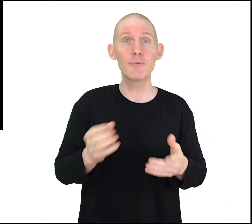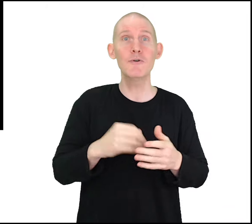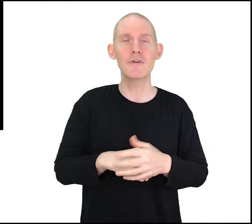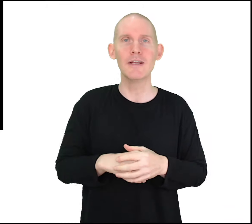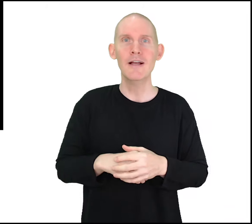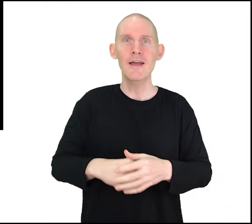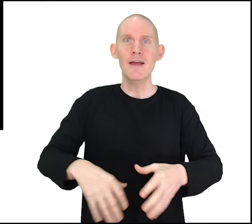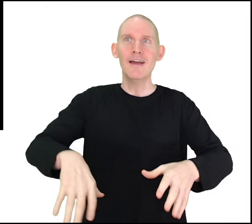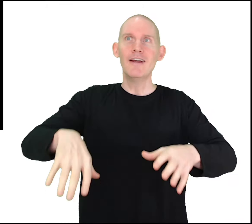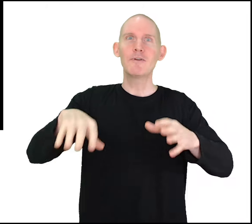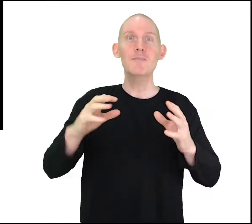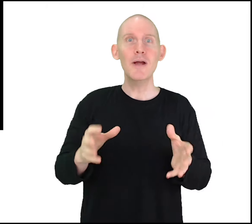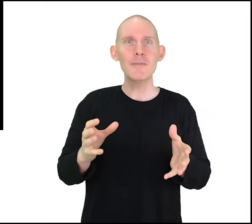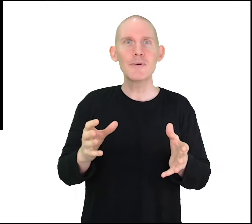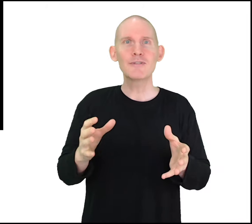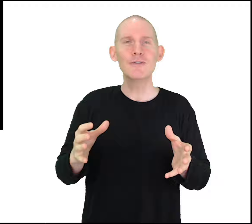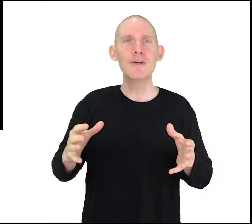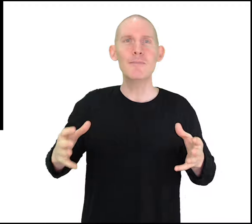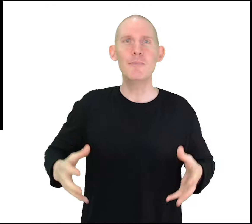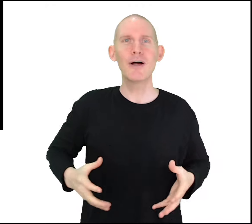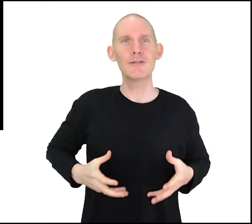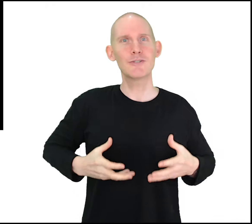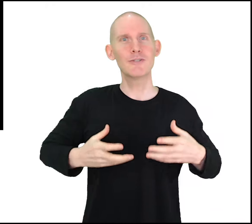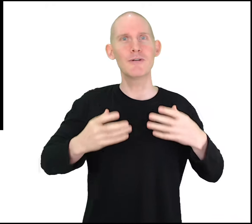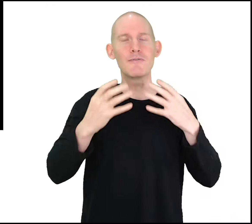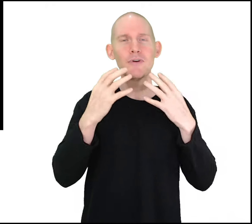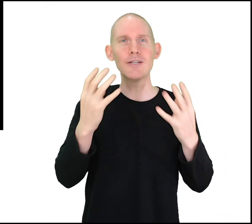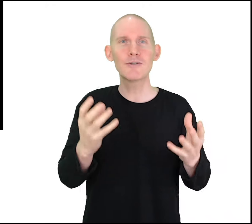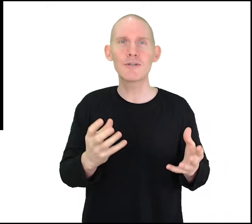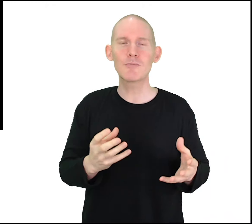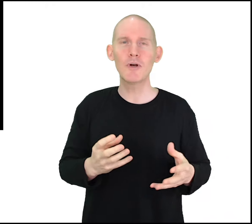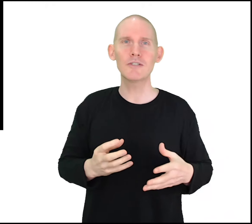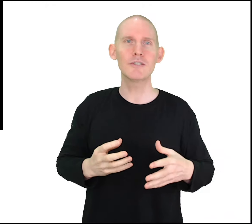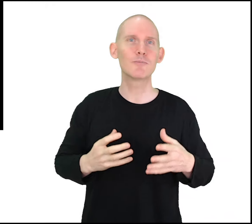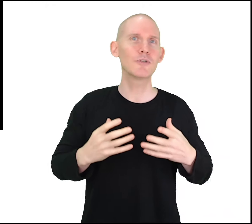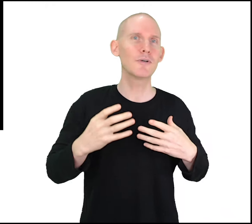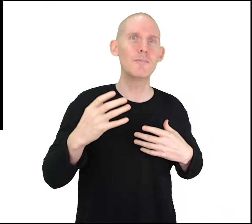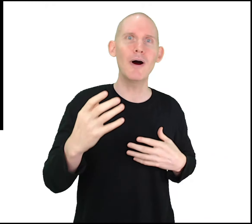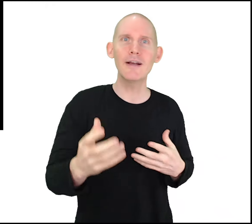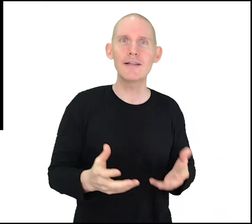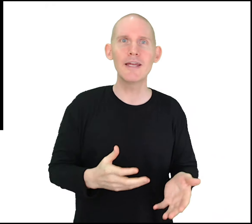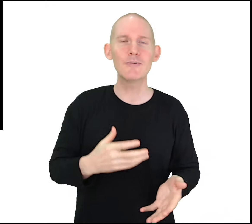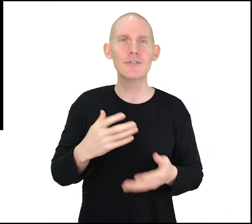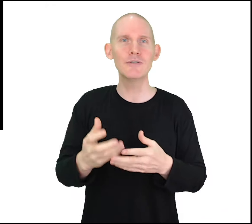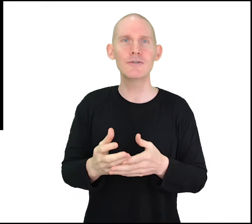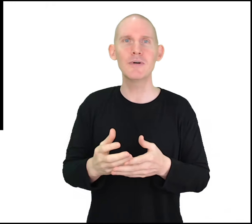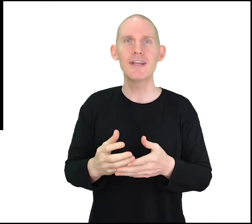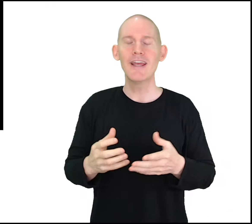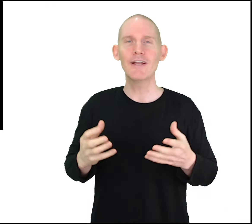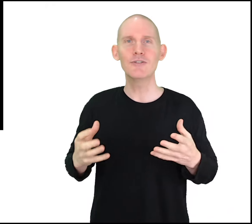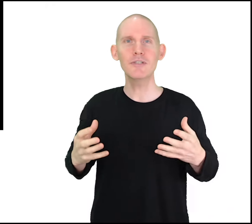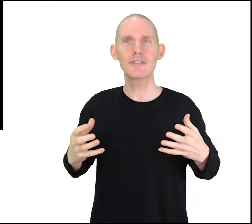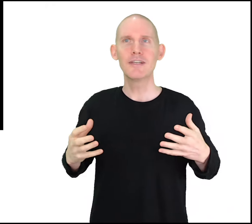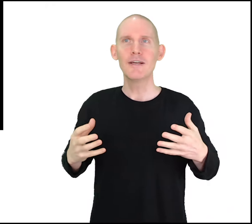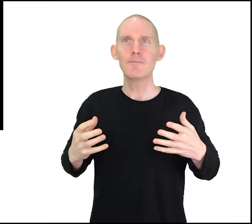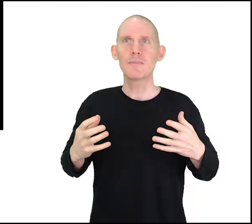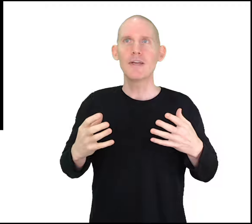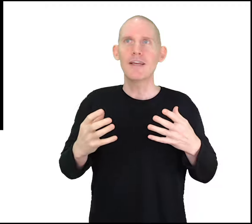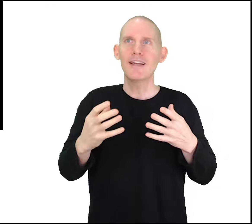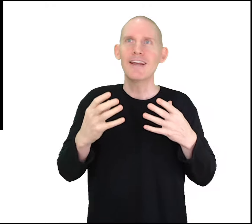improving. Remember to embellish your facial expressions, put your body language into it, and just Think